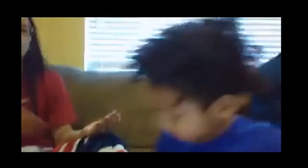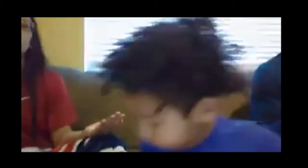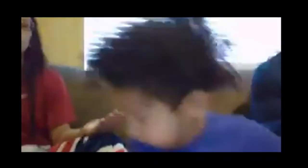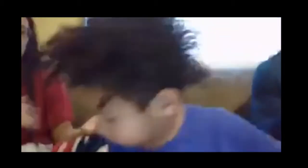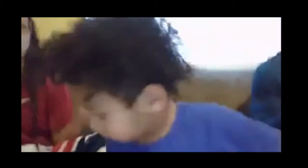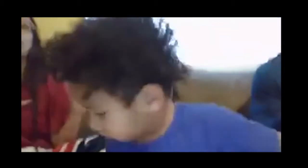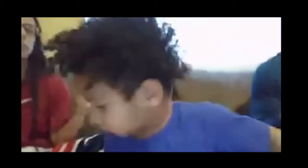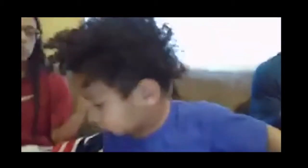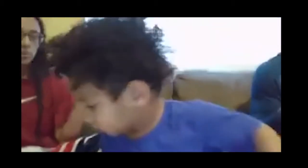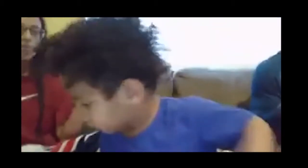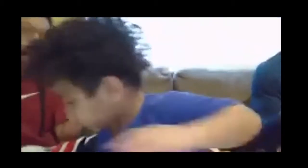Music.